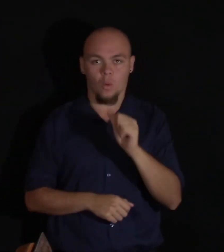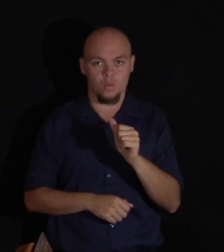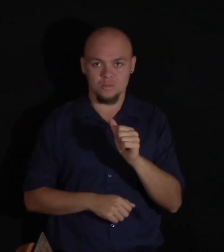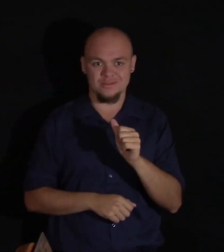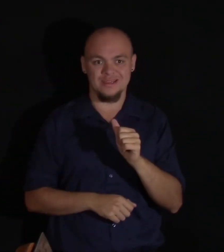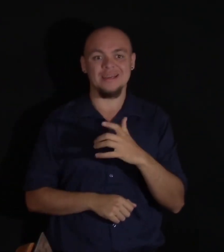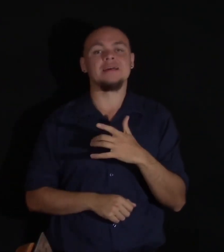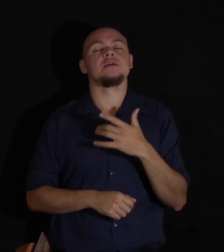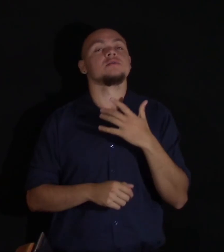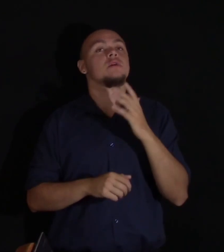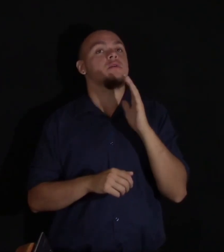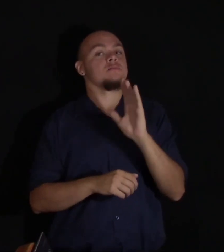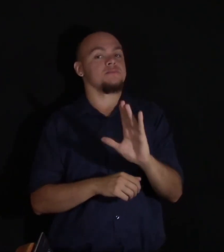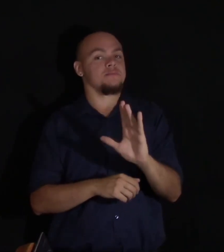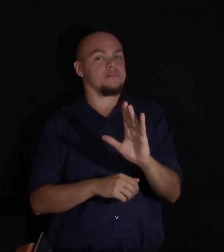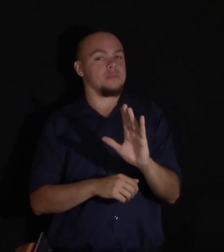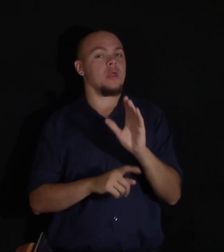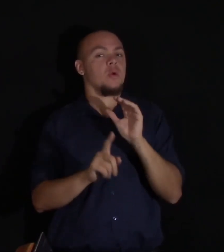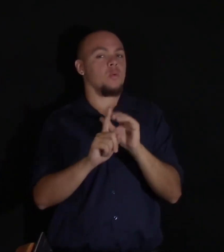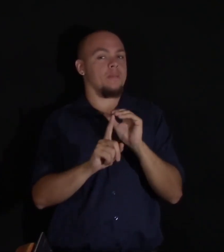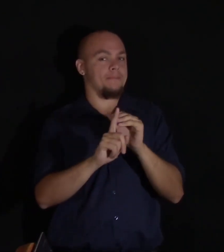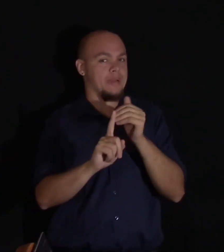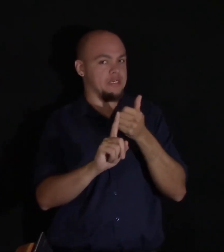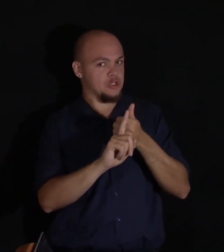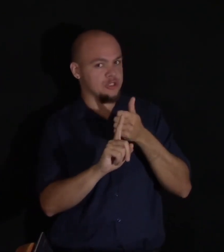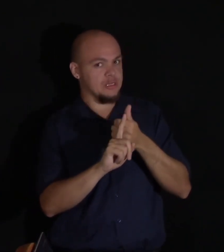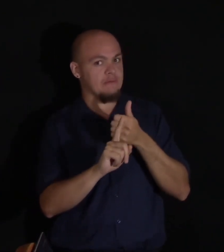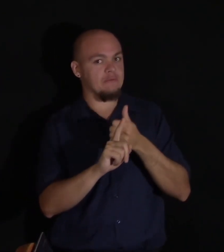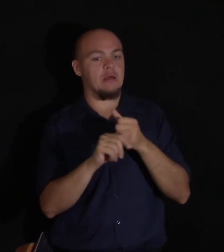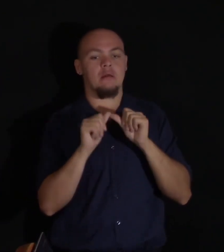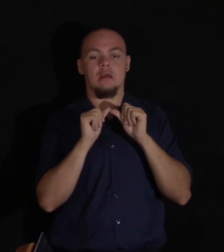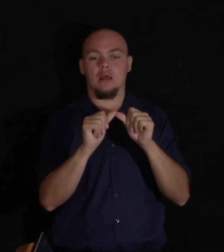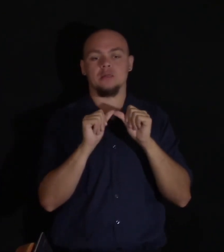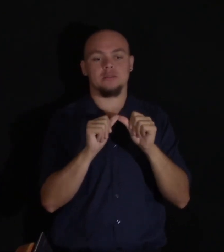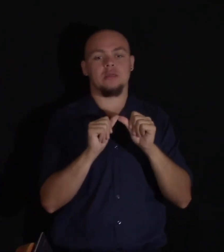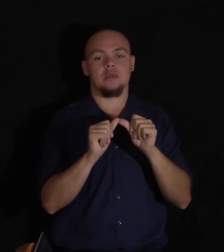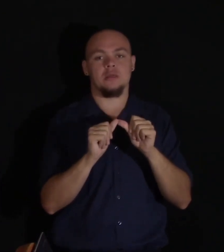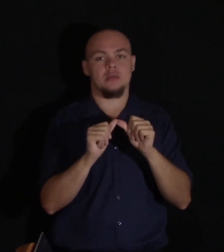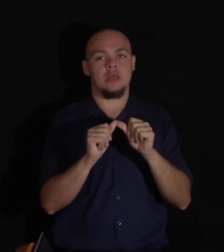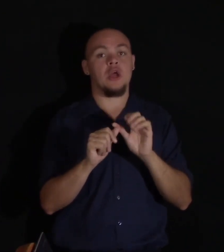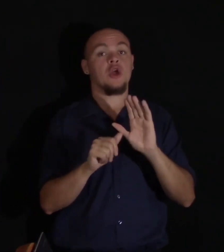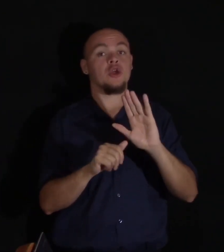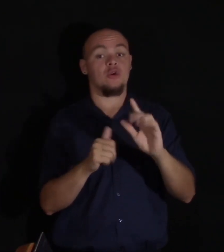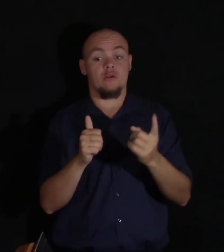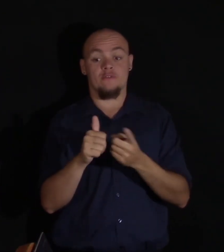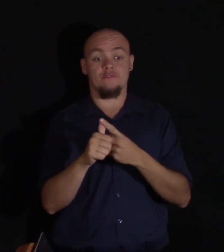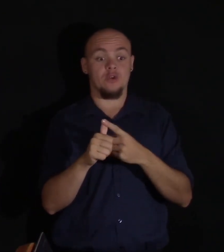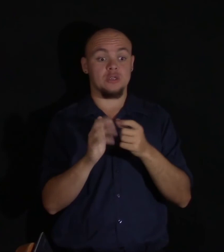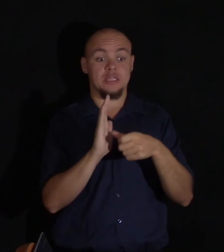is, constantly remind yourself that you're unaware of your first impression.